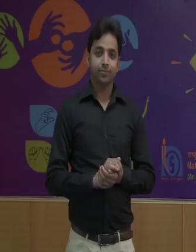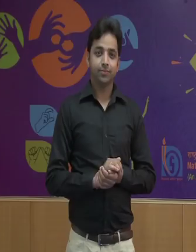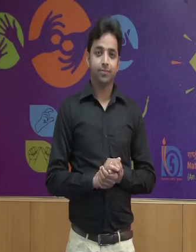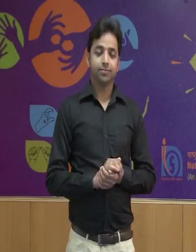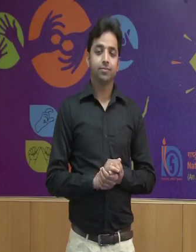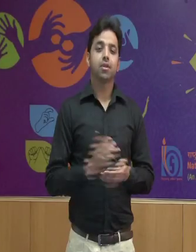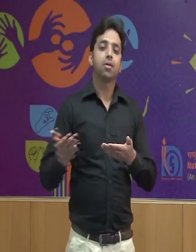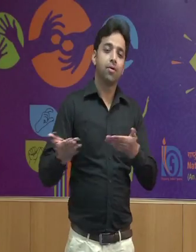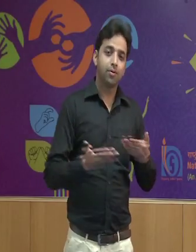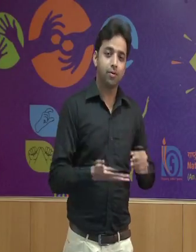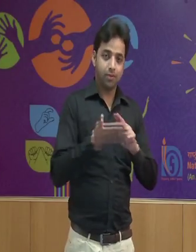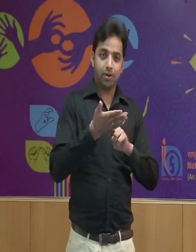Welcome to NIOS.